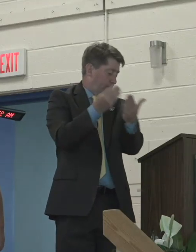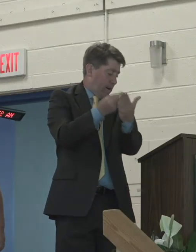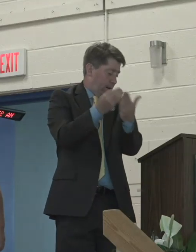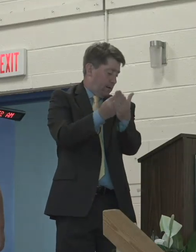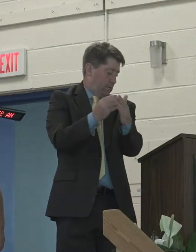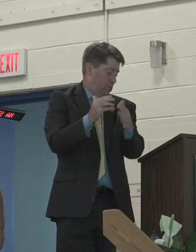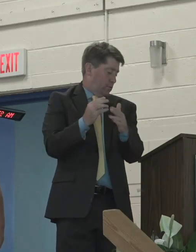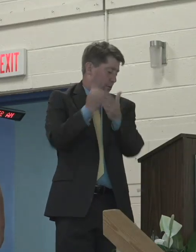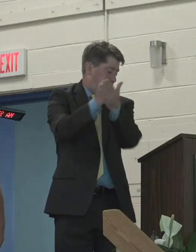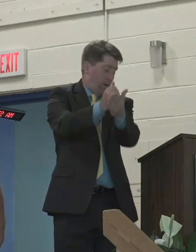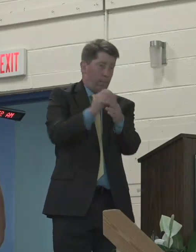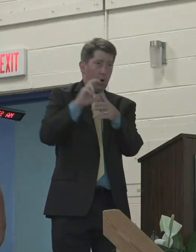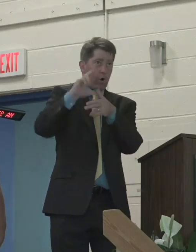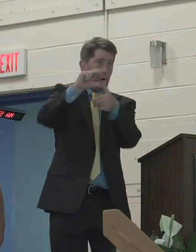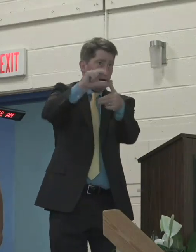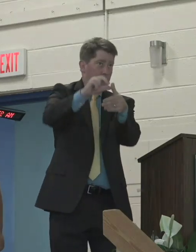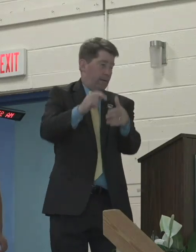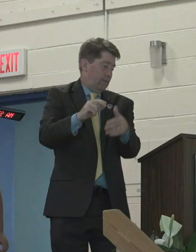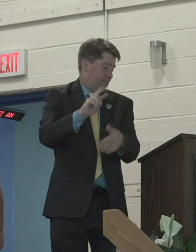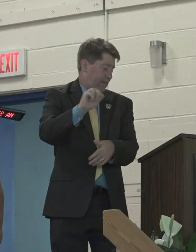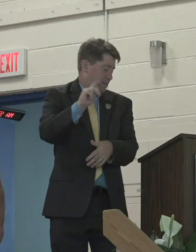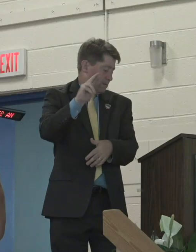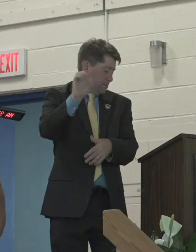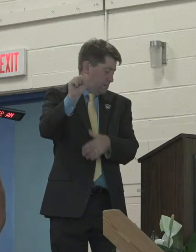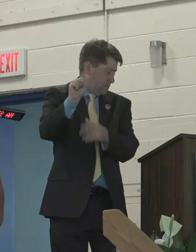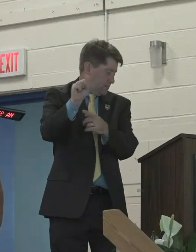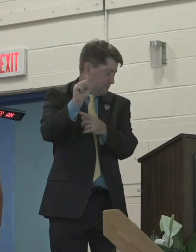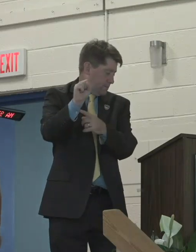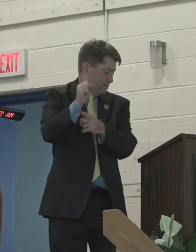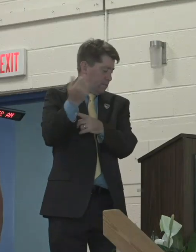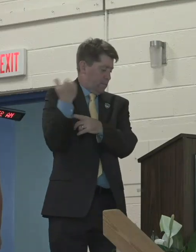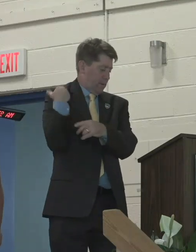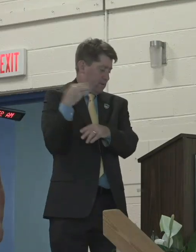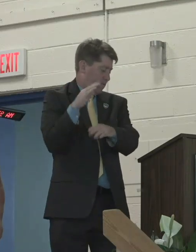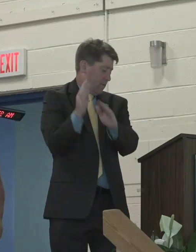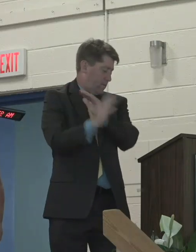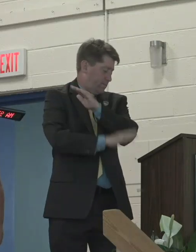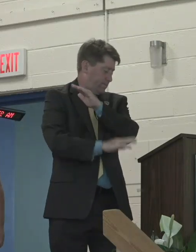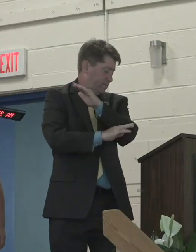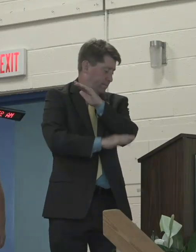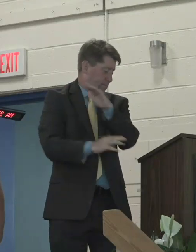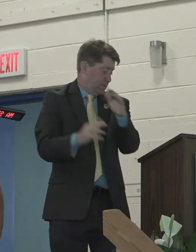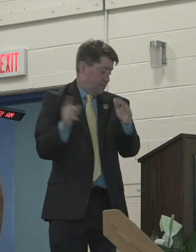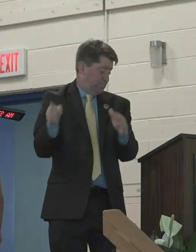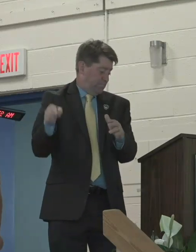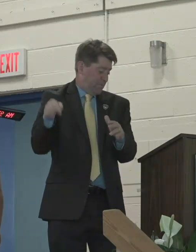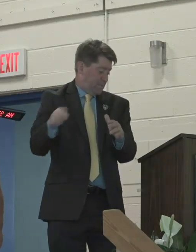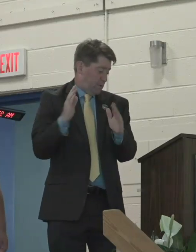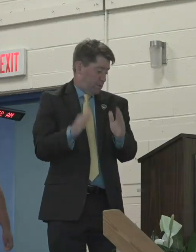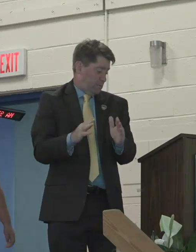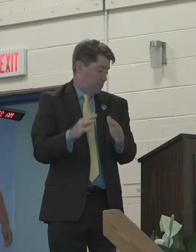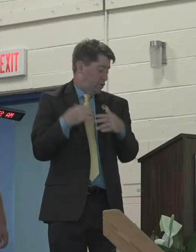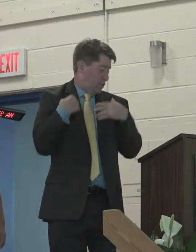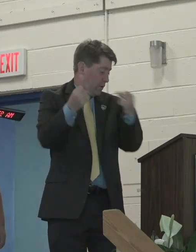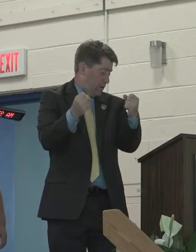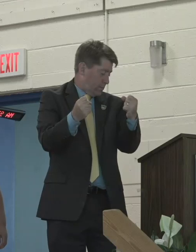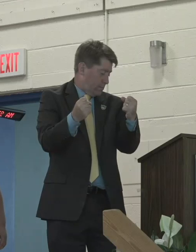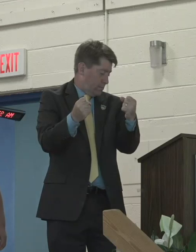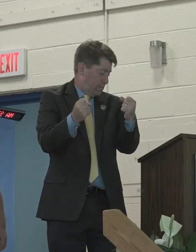He was the first one of our students to fundraise money for hurricane victims this past fall and